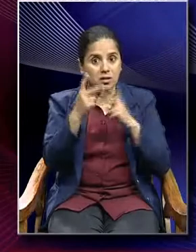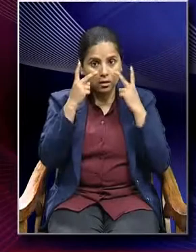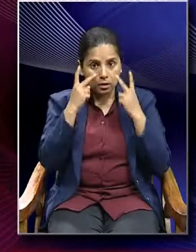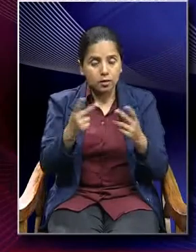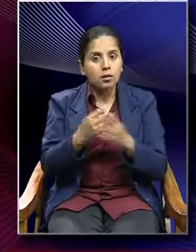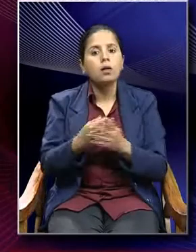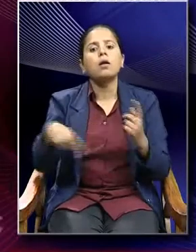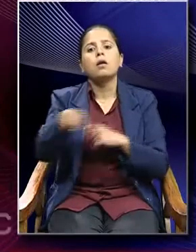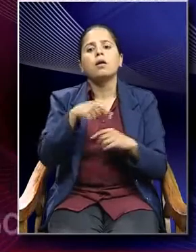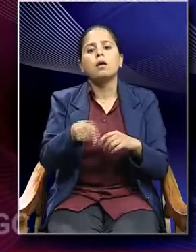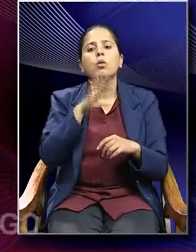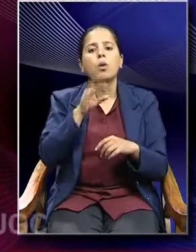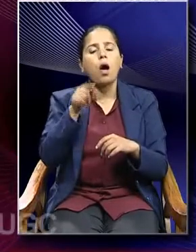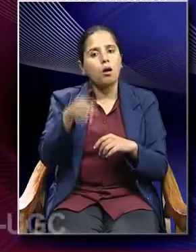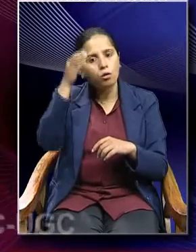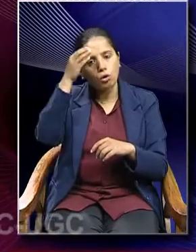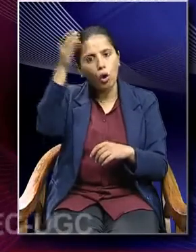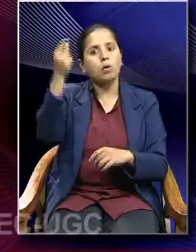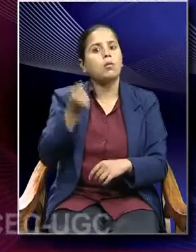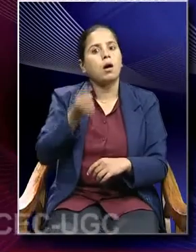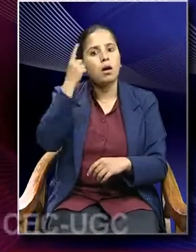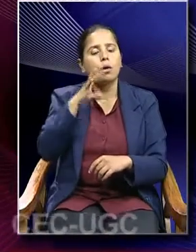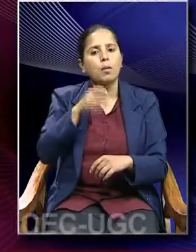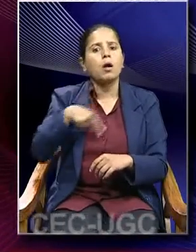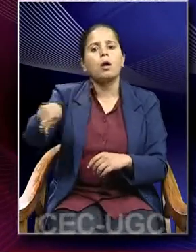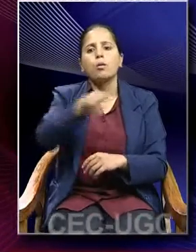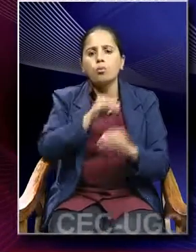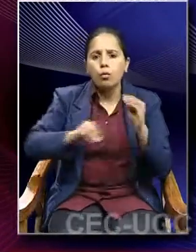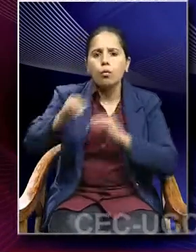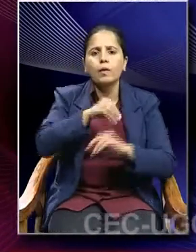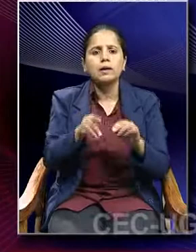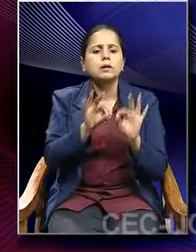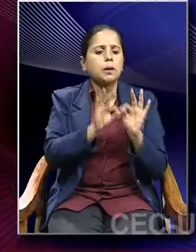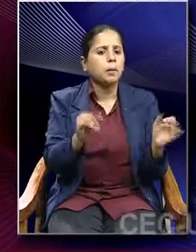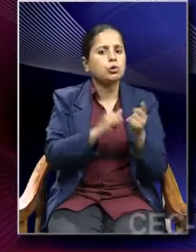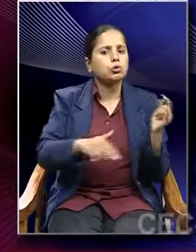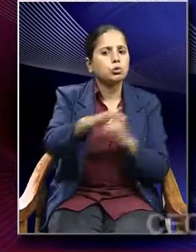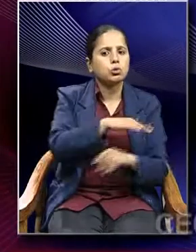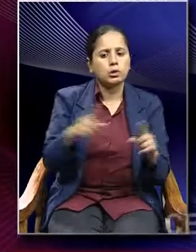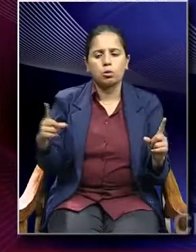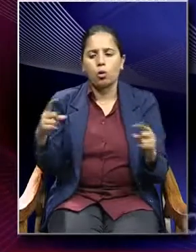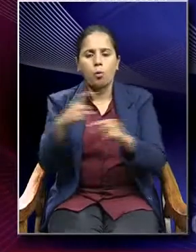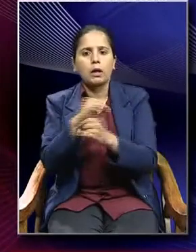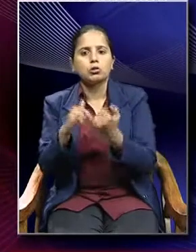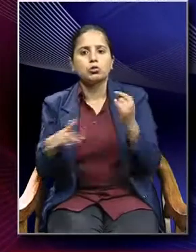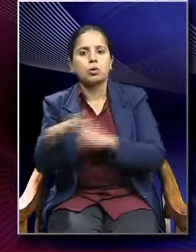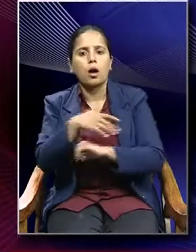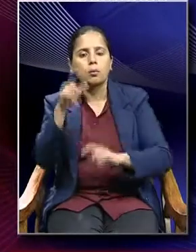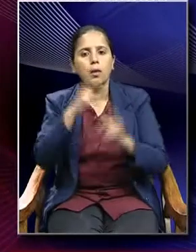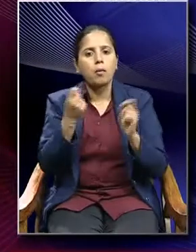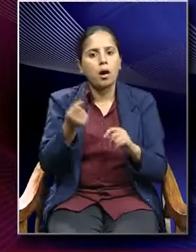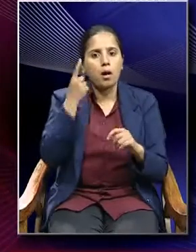was kind of conceptualized as moving from a simple society to a complex society, from